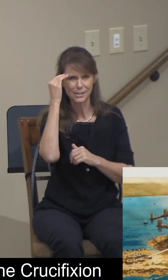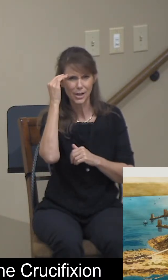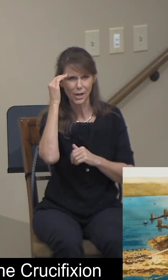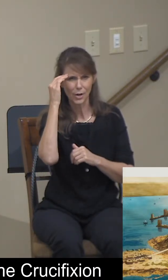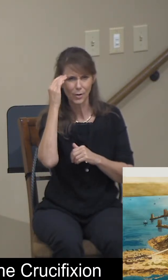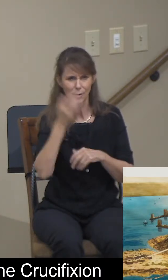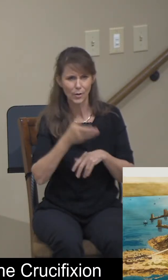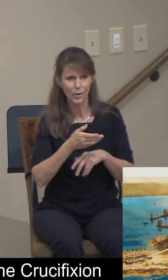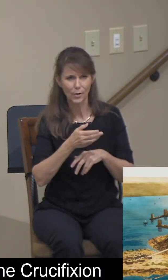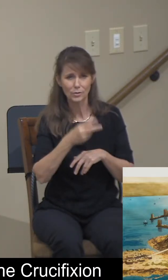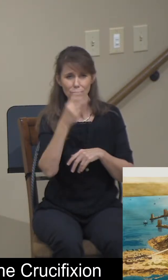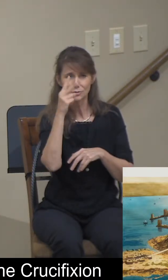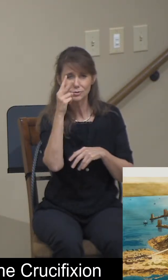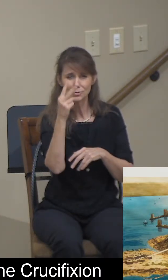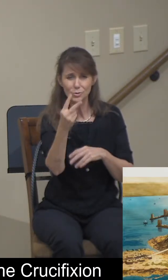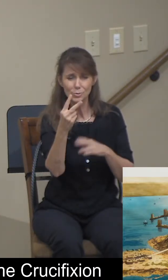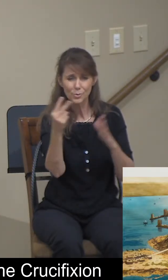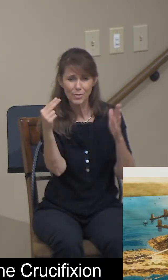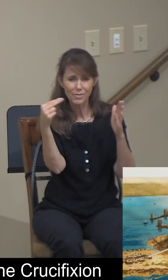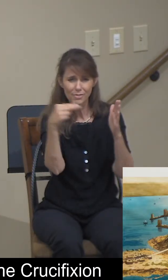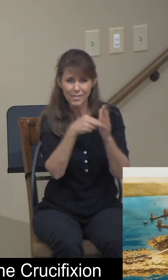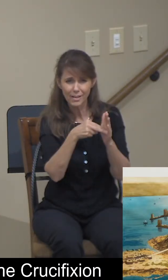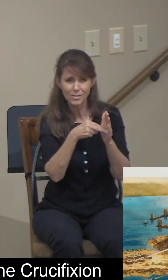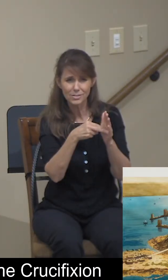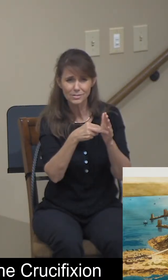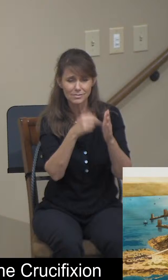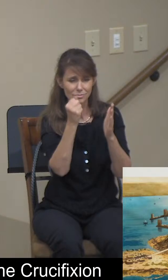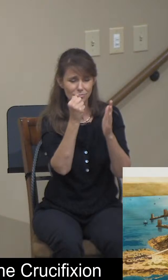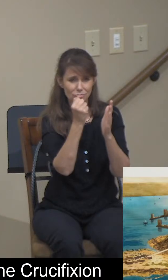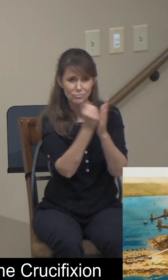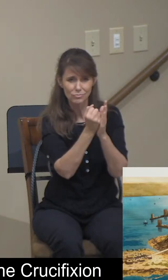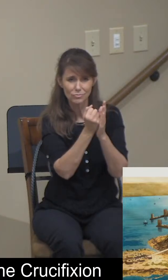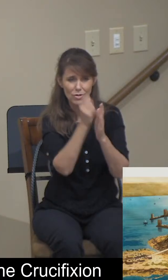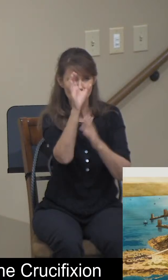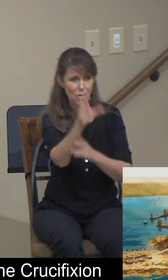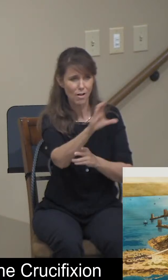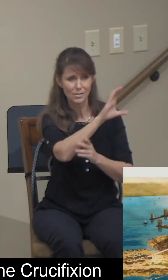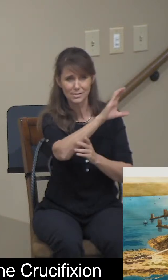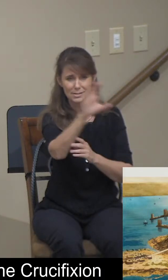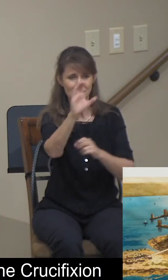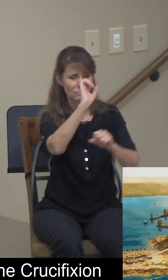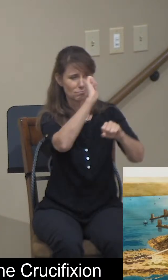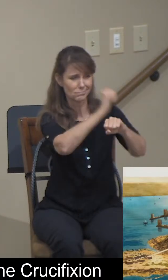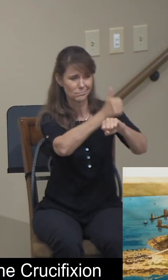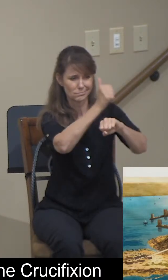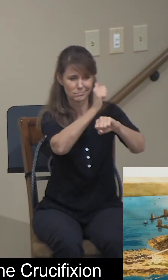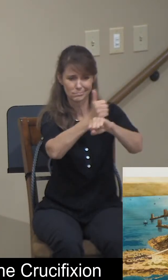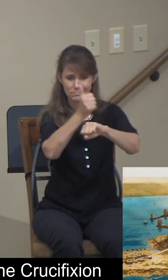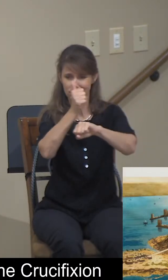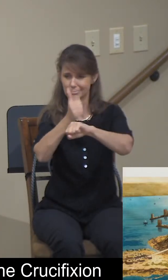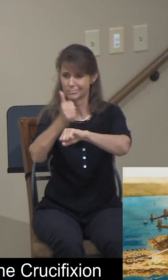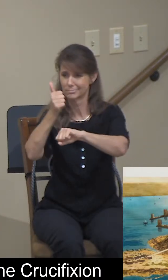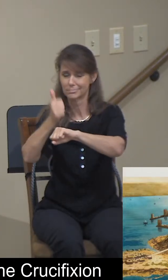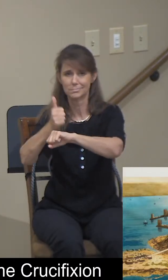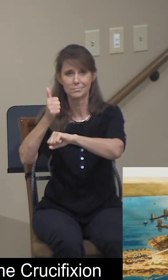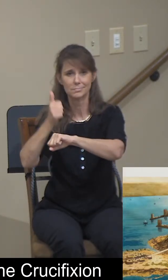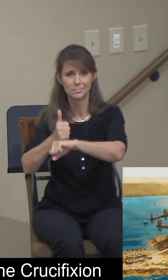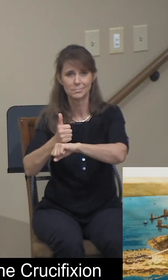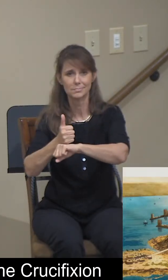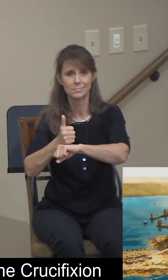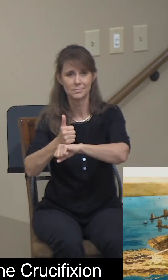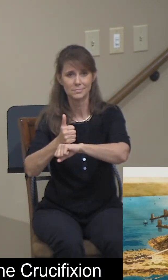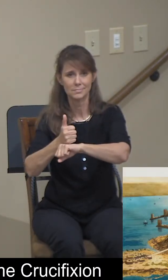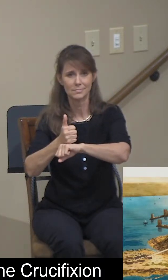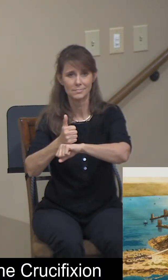crosses, 2,000 crucified soldiers of Tyre on the beaches, enjoying the spoils of a great military